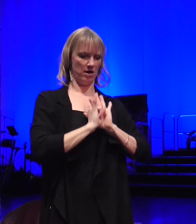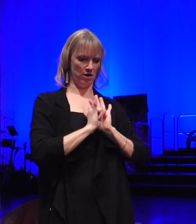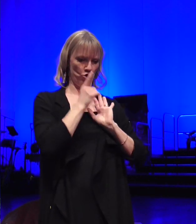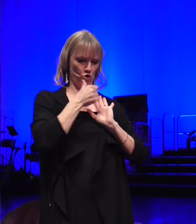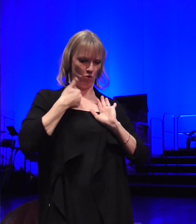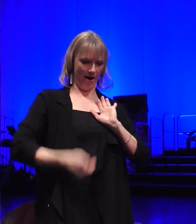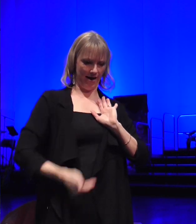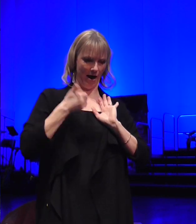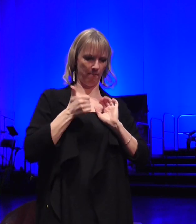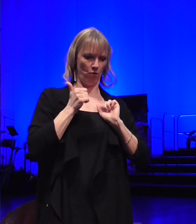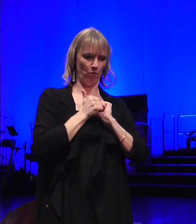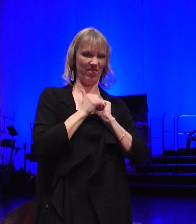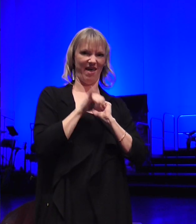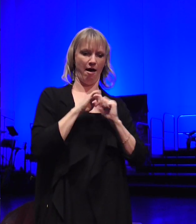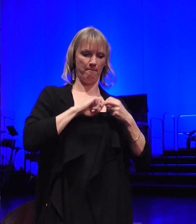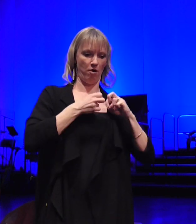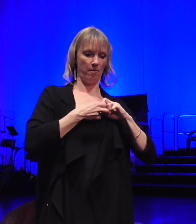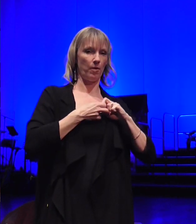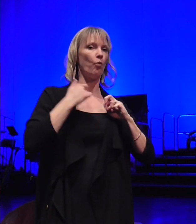all about solution.